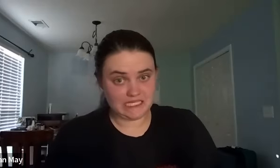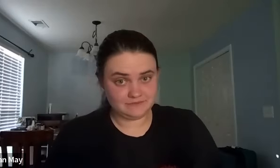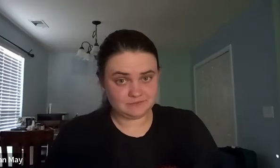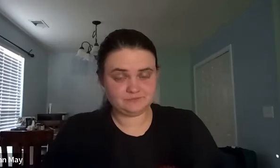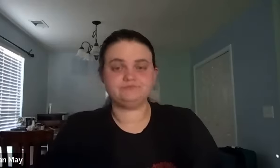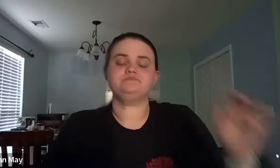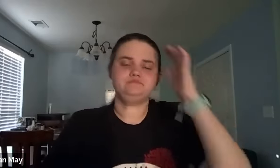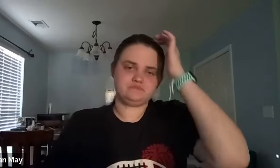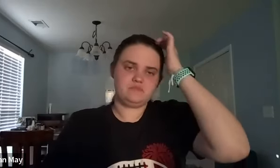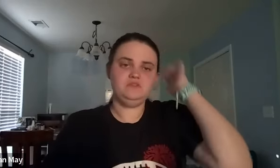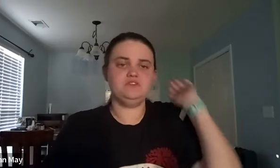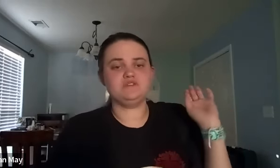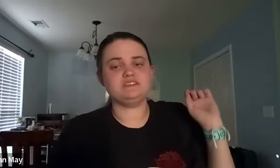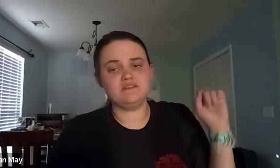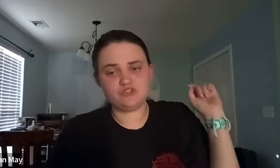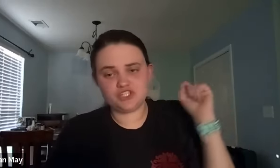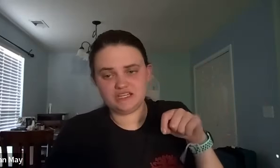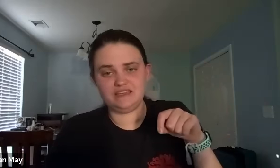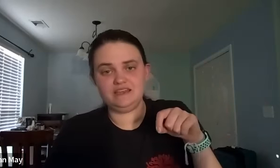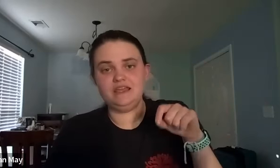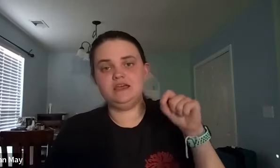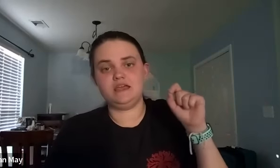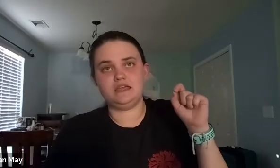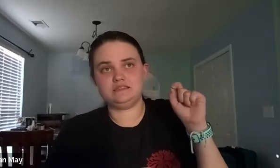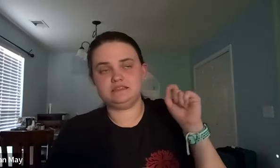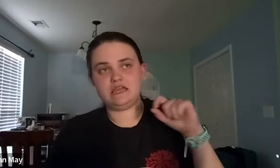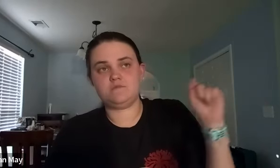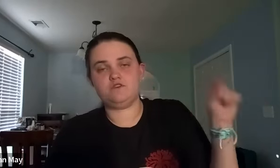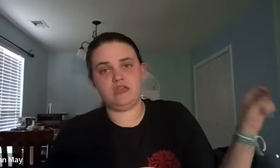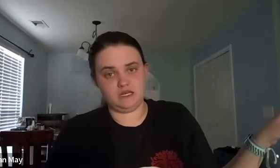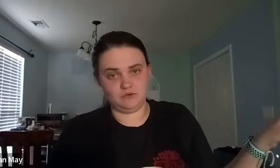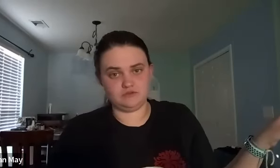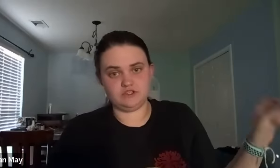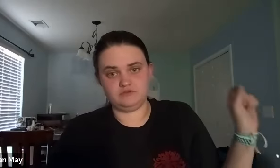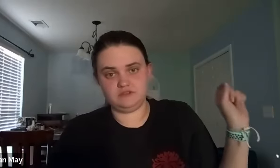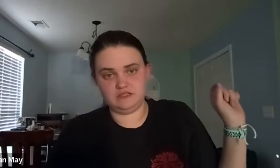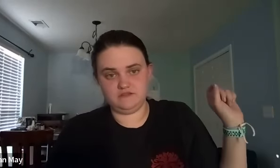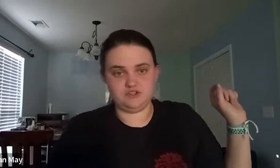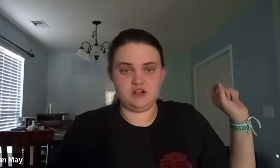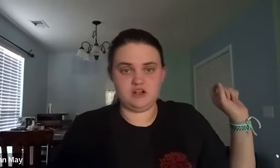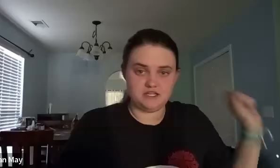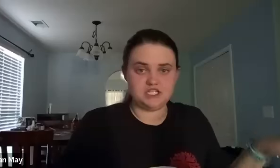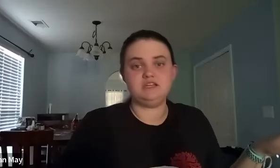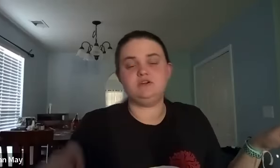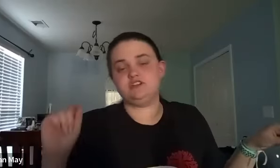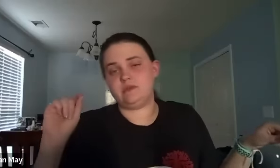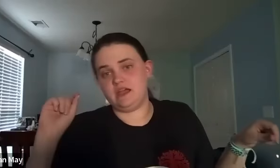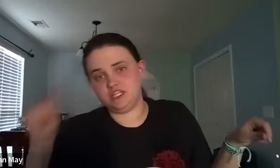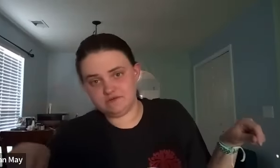chicken. So the sign for chicken is the same for the animal. So if you're talking about a chicken or you're talking about I had chicken for